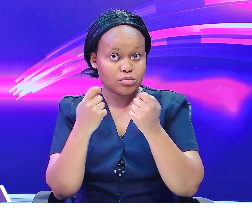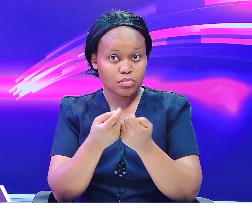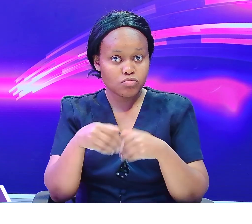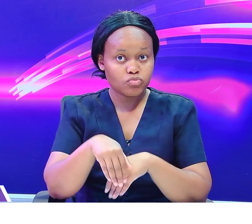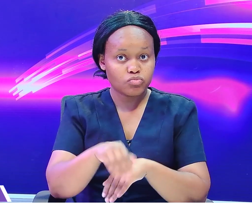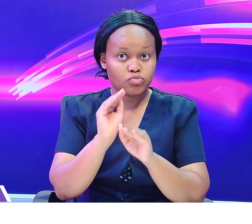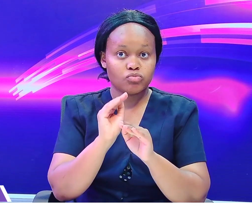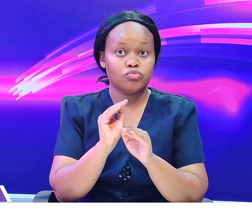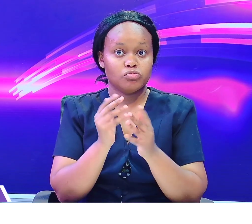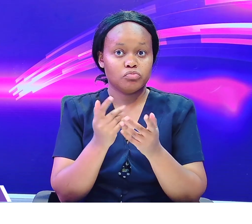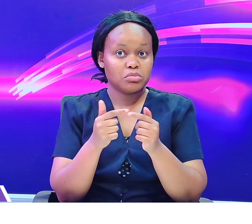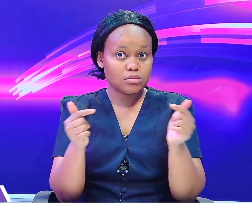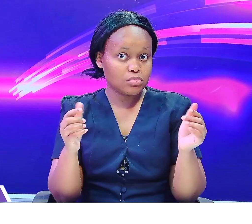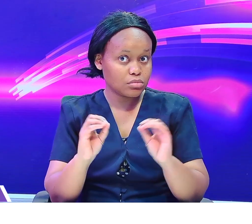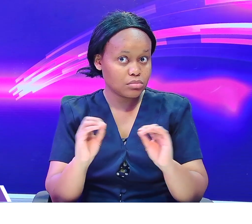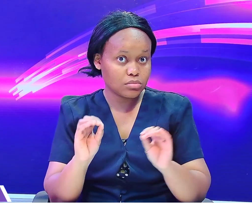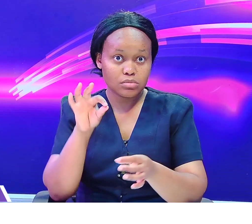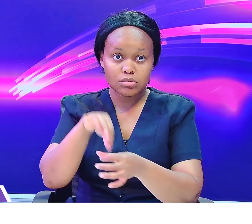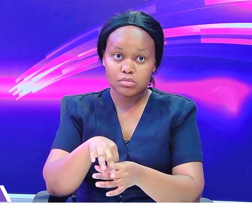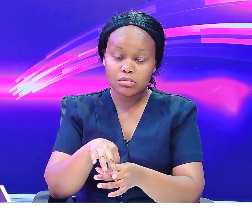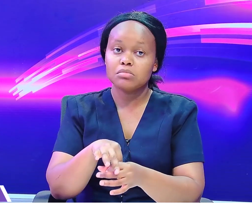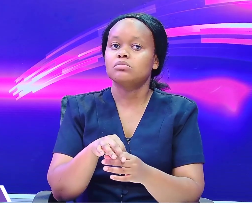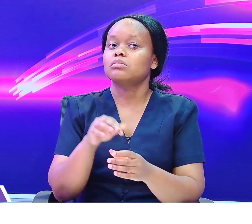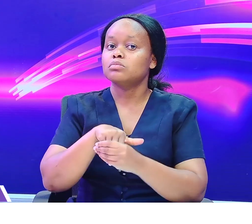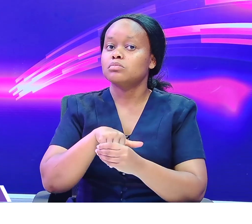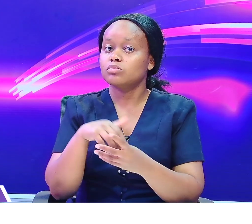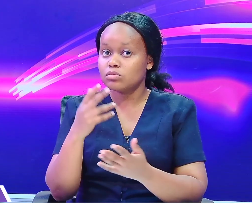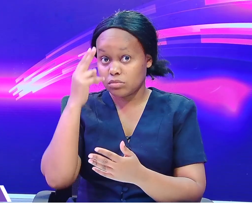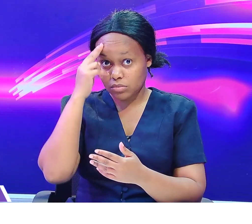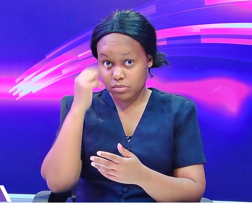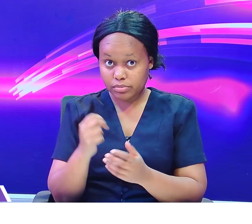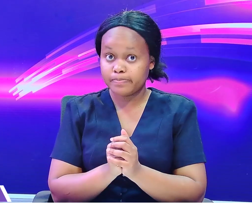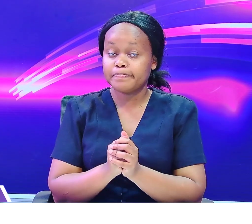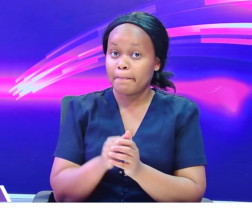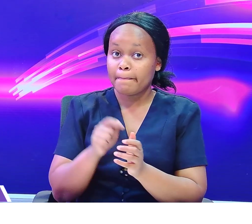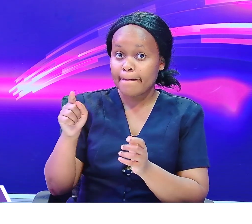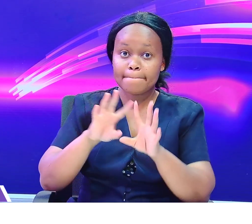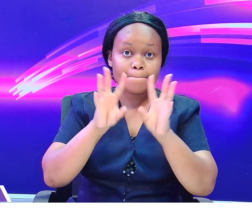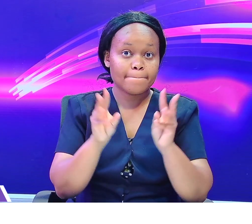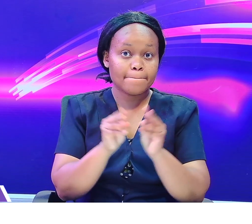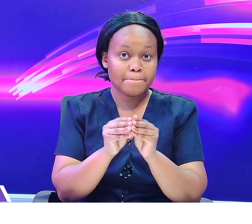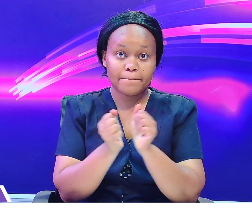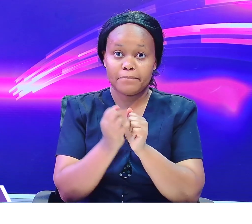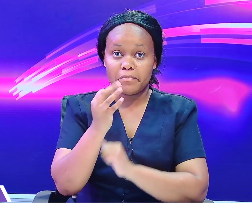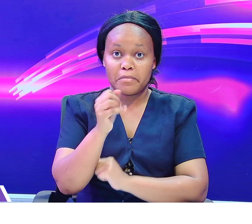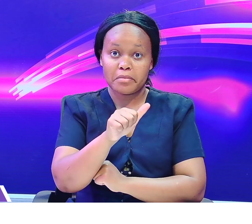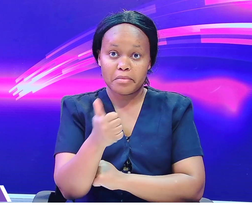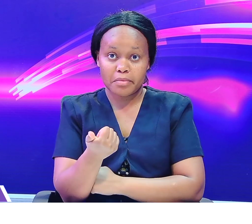following an unopposed election held in Narok. A total of 13 other national officials also retained